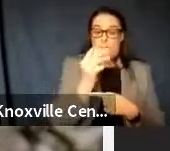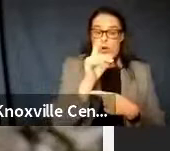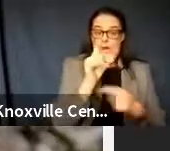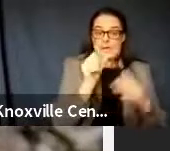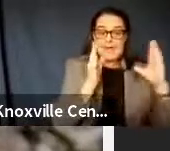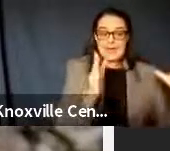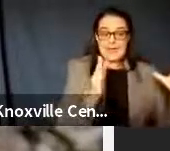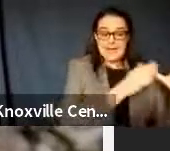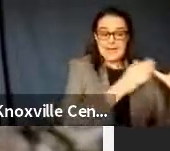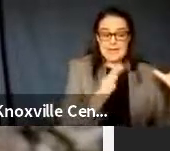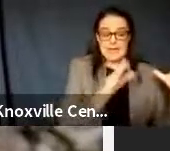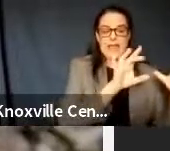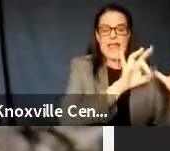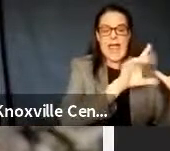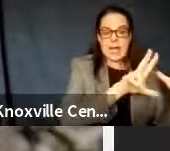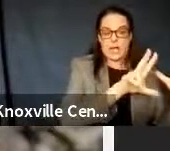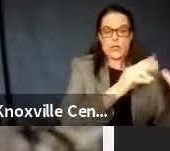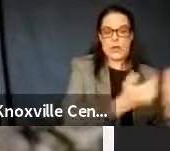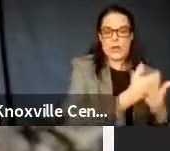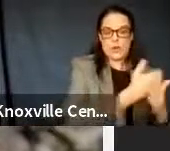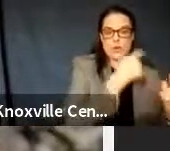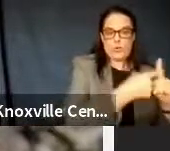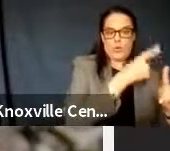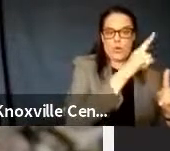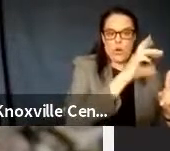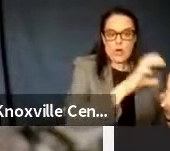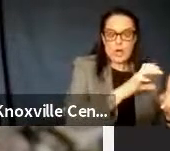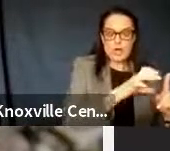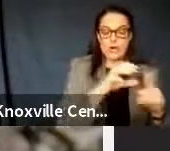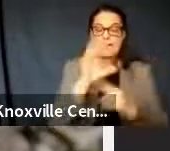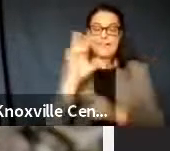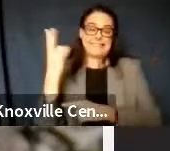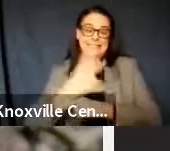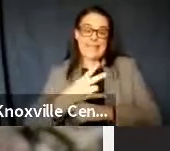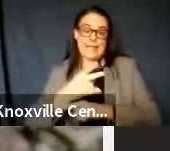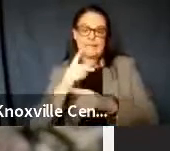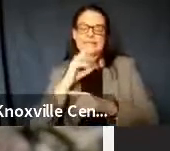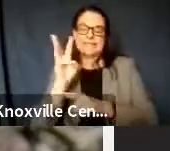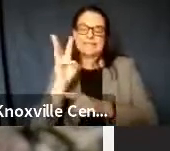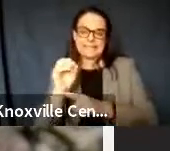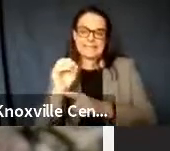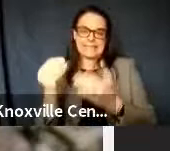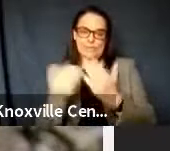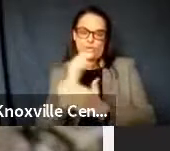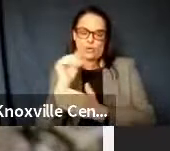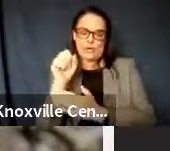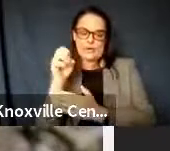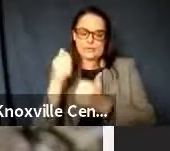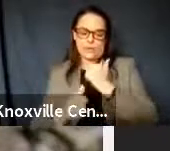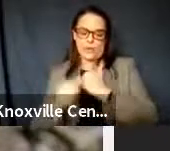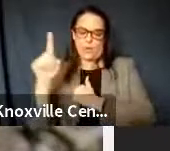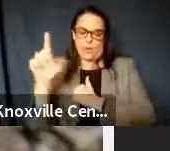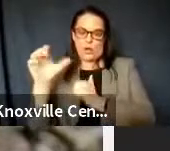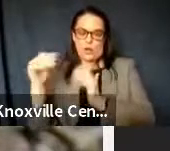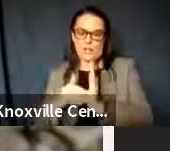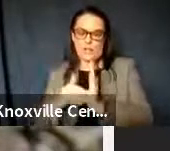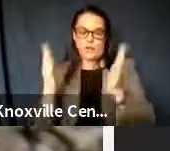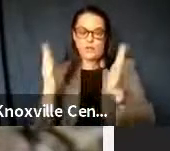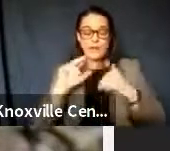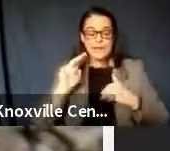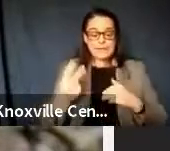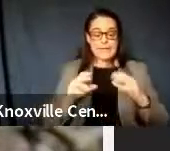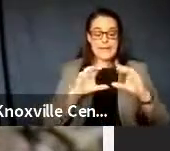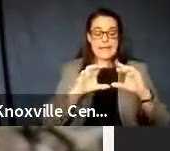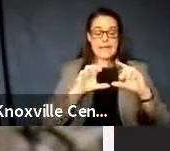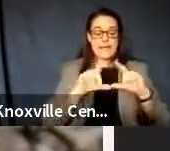83 new cases per 100,000, and our 7-day trend line shows 60 new cases per 100,000. The second chart shows the percent positive